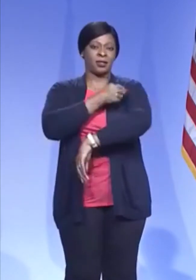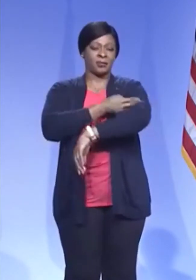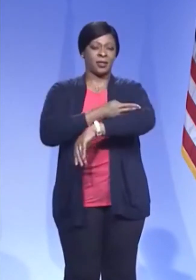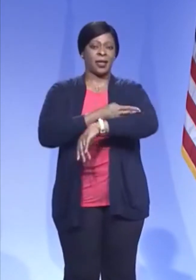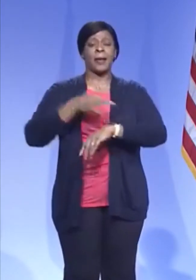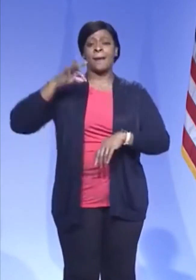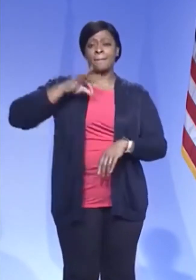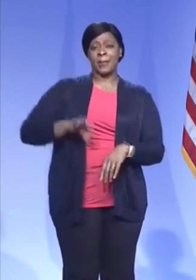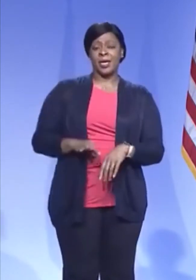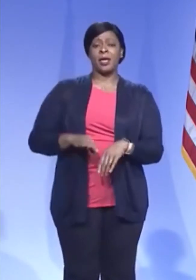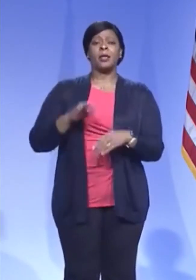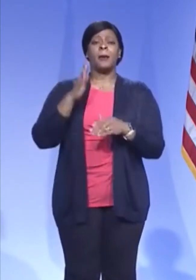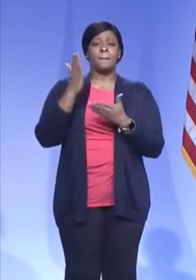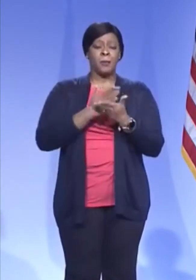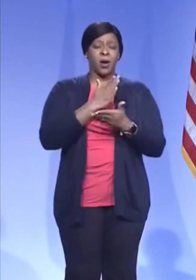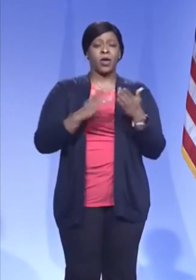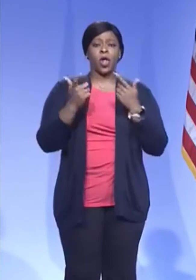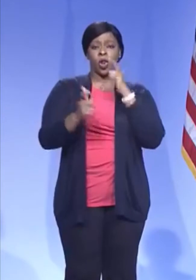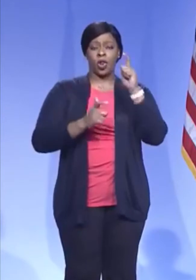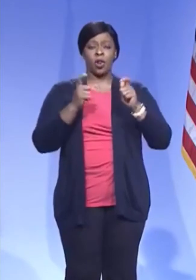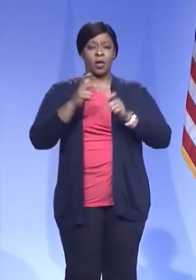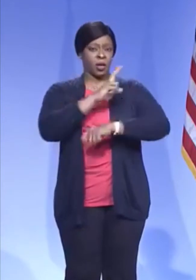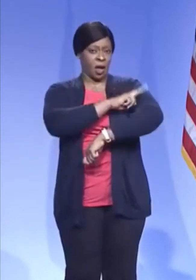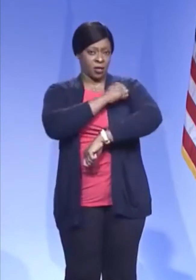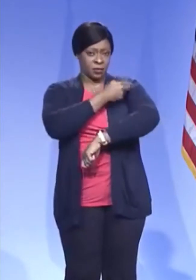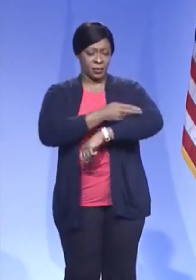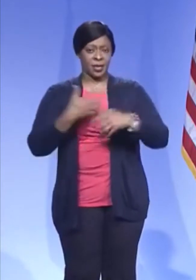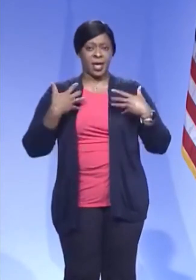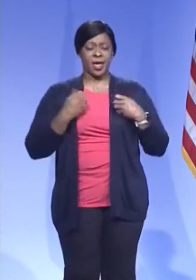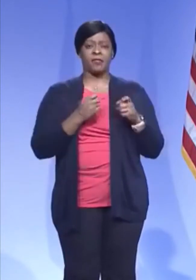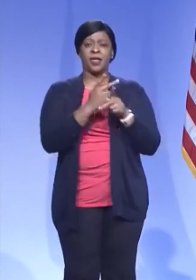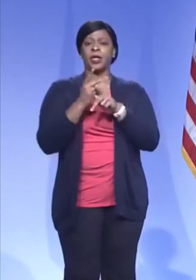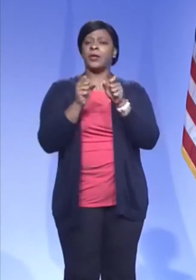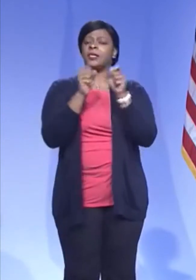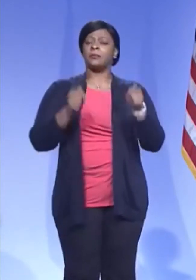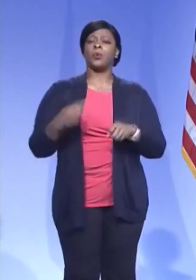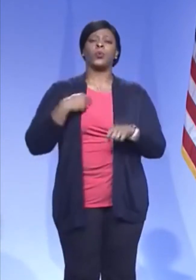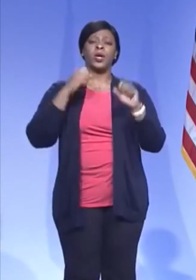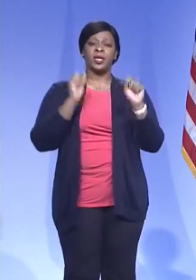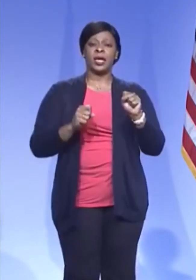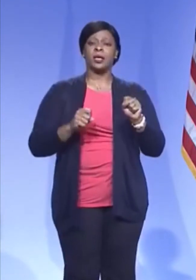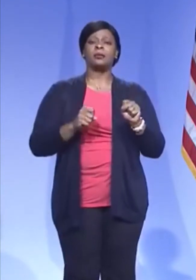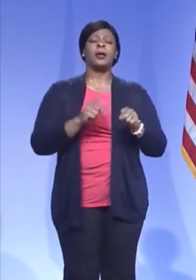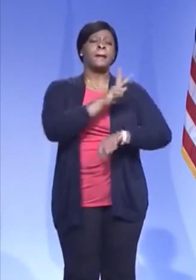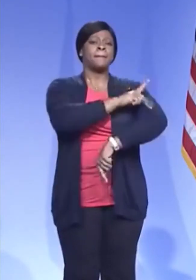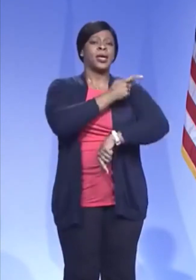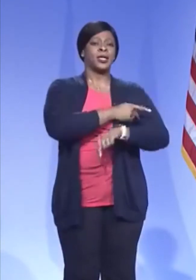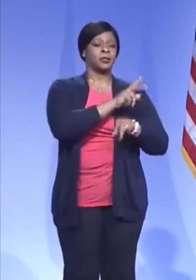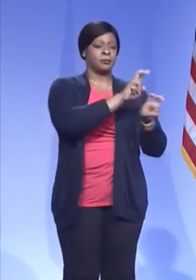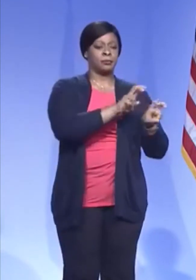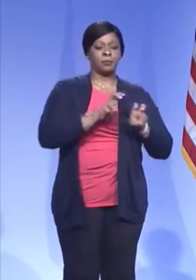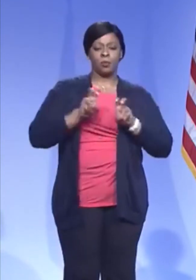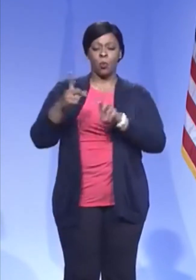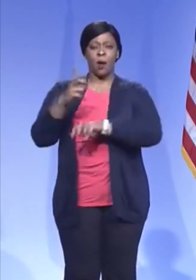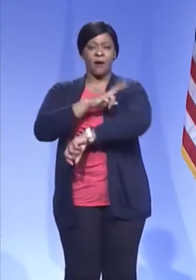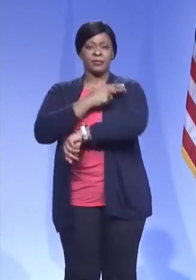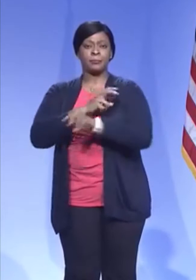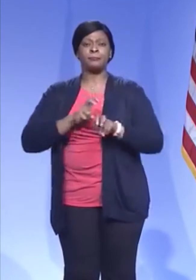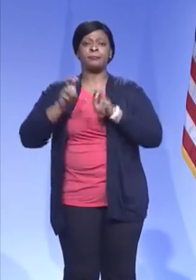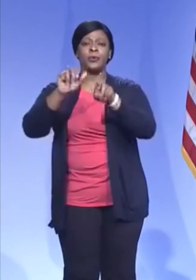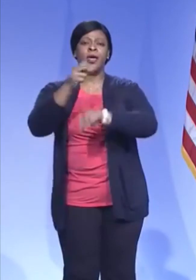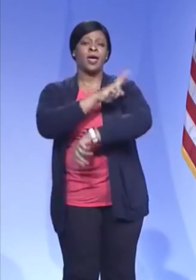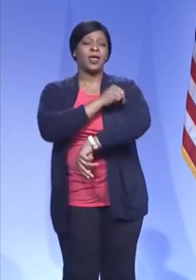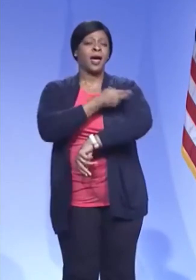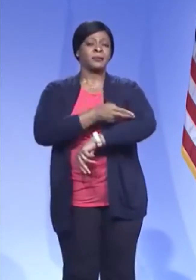benefit of being a part of a large hospital healthcare system is that we can move patients from one hospital to another if